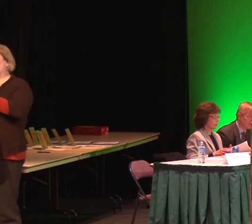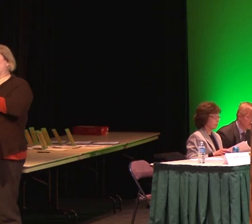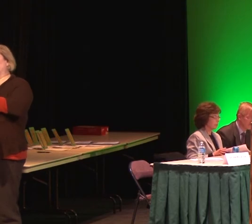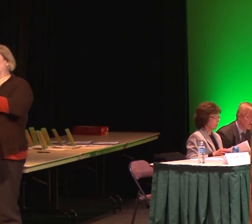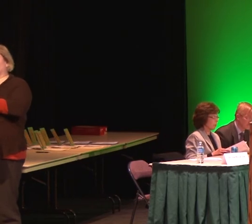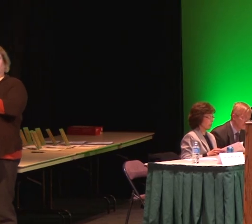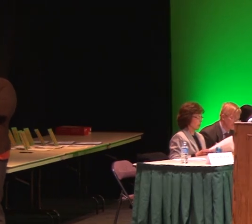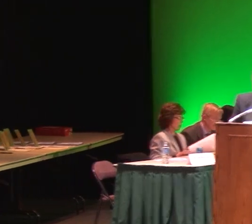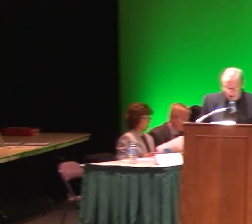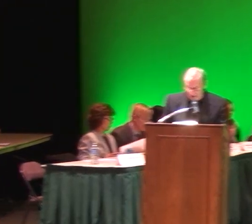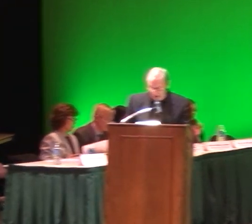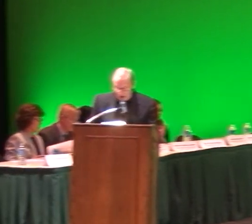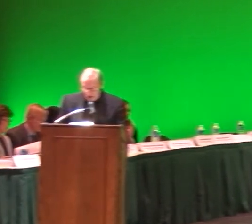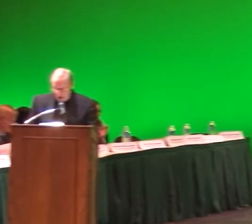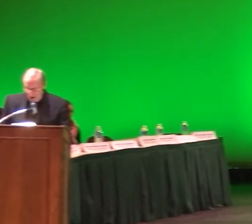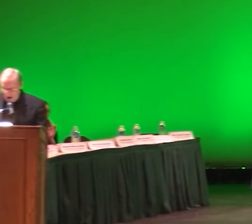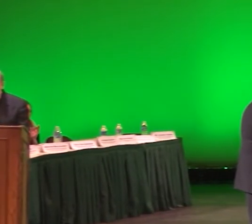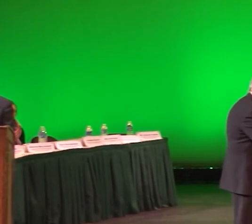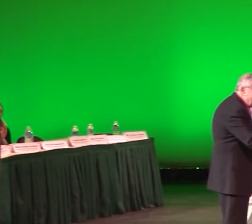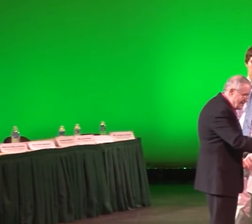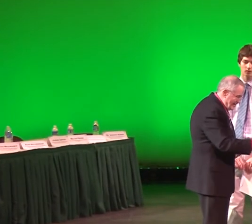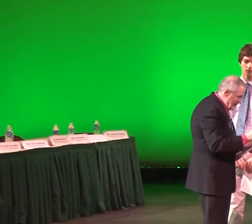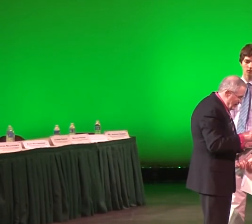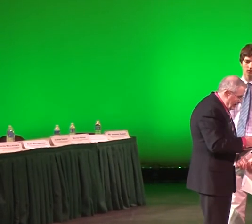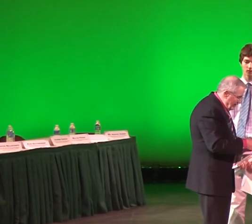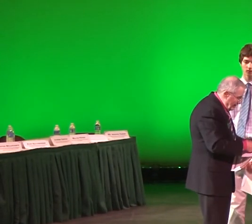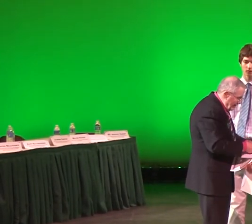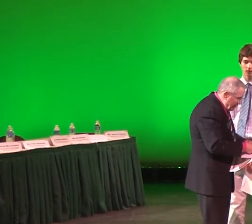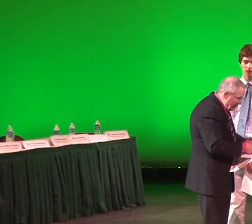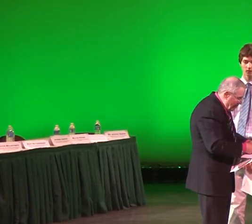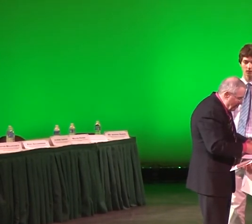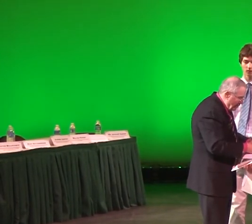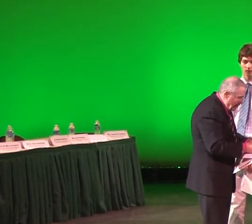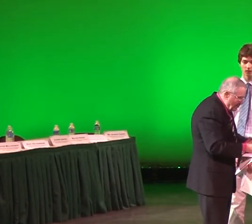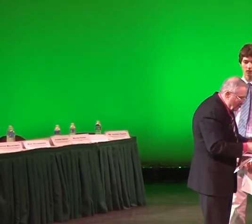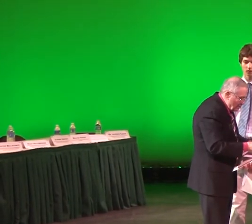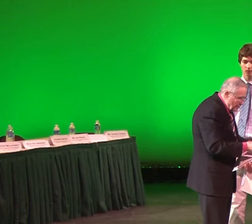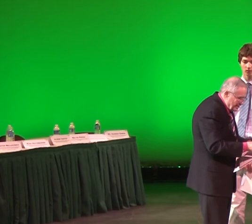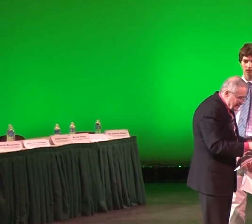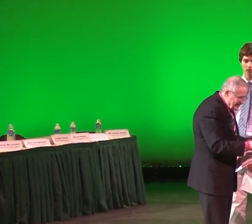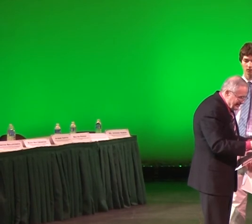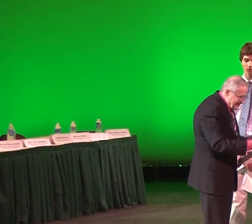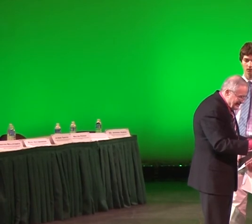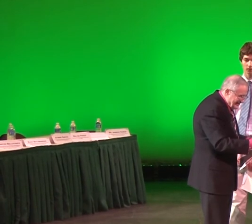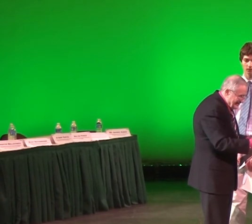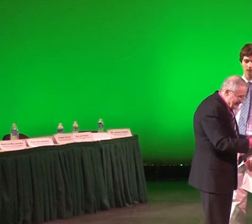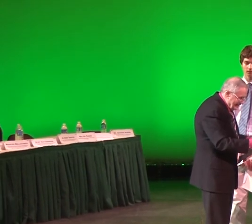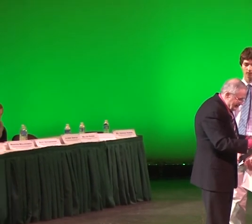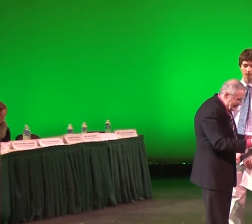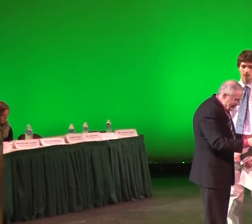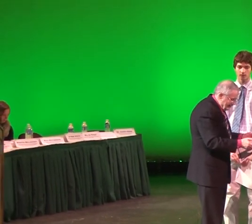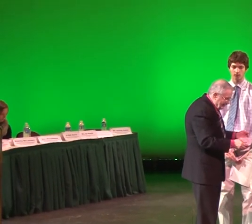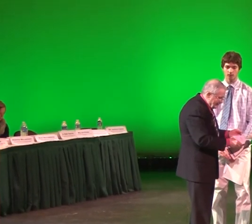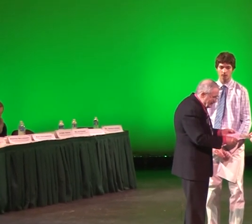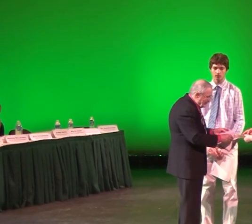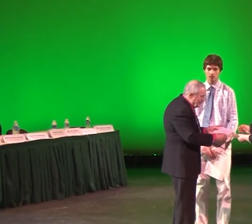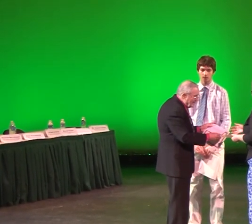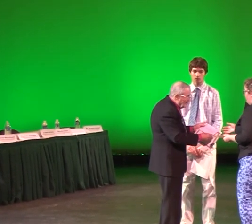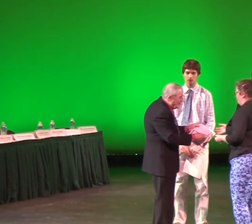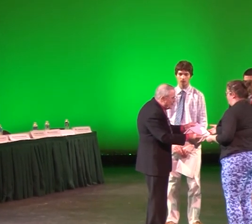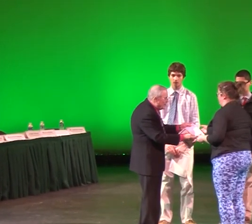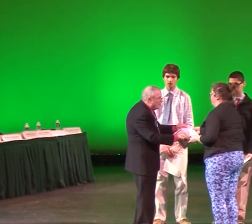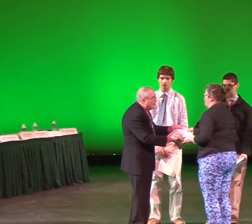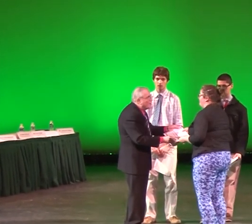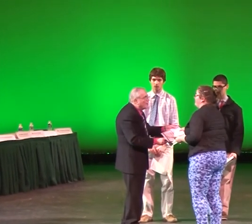Abigail also received the Carol DeRoche RN Memorial Award, which includes a $100 and a plaque for the best project